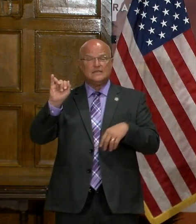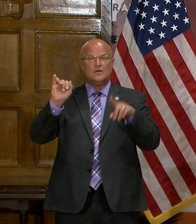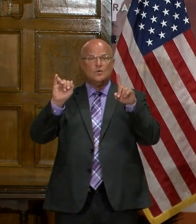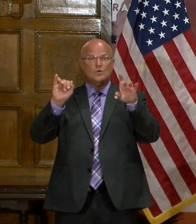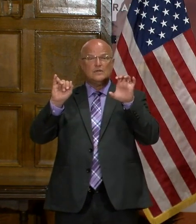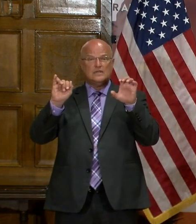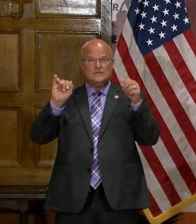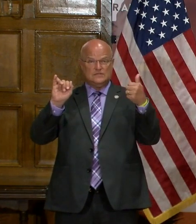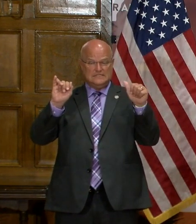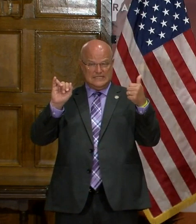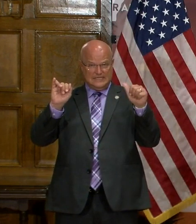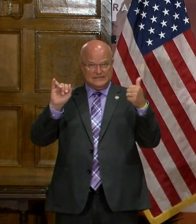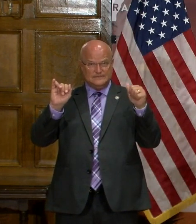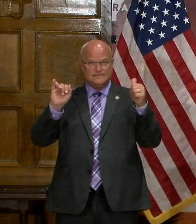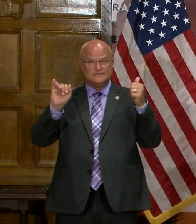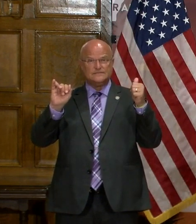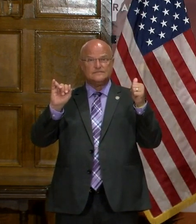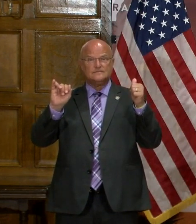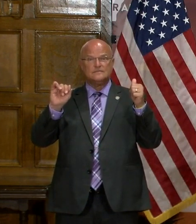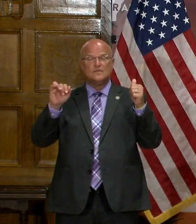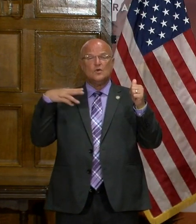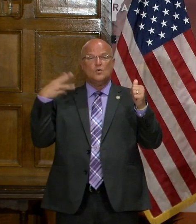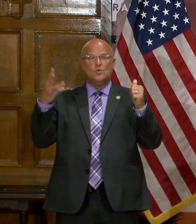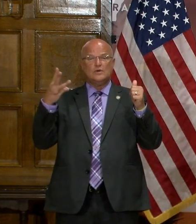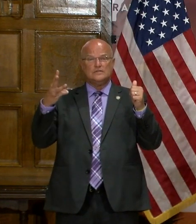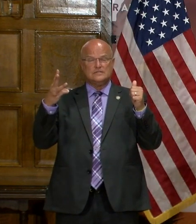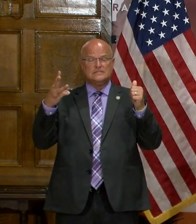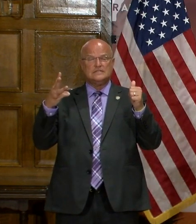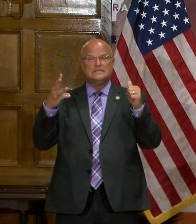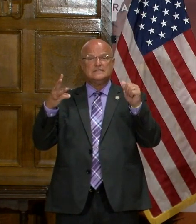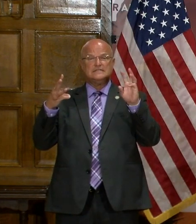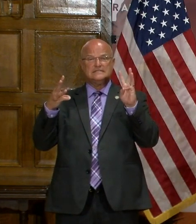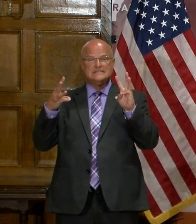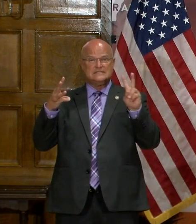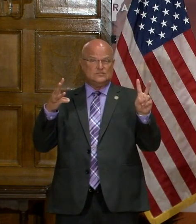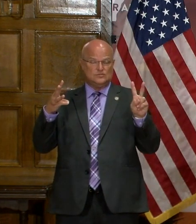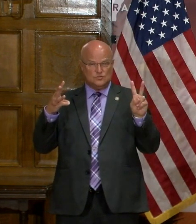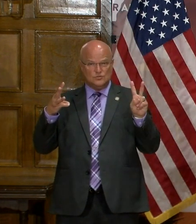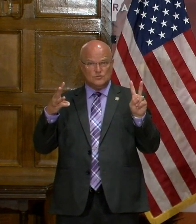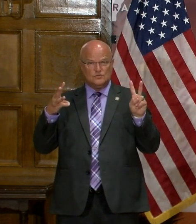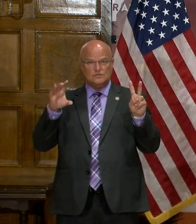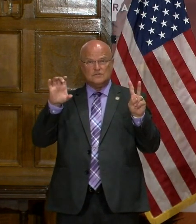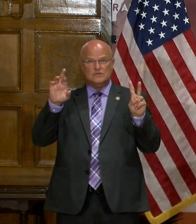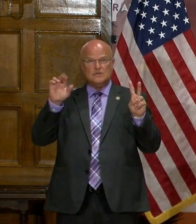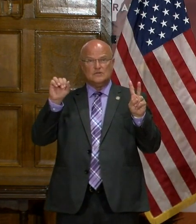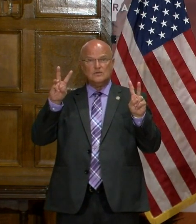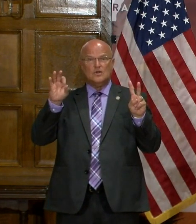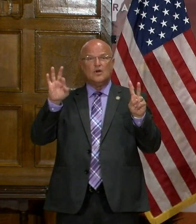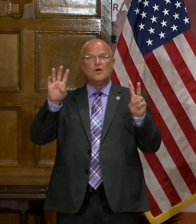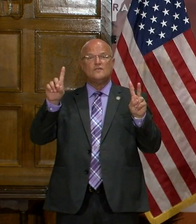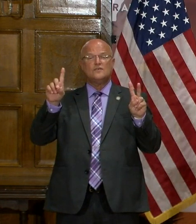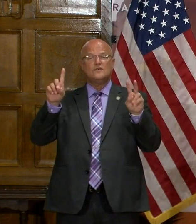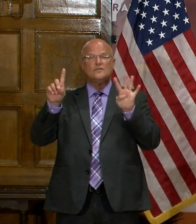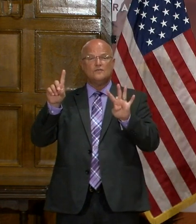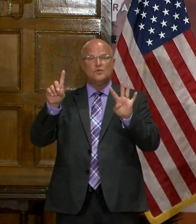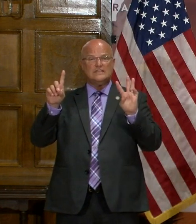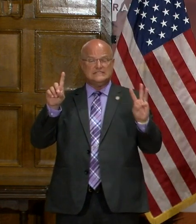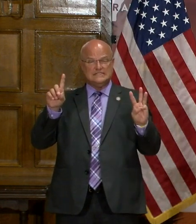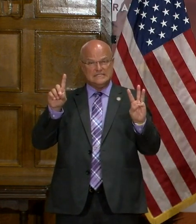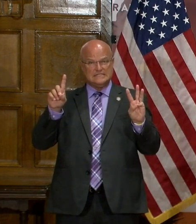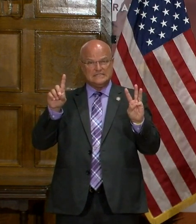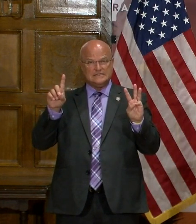with 110 cases, Washington County with 62, Crawford County with